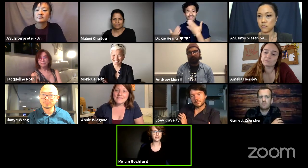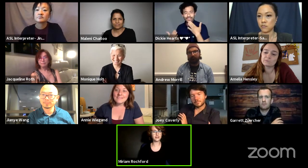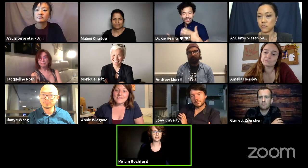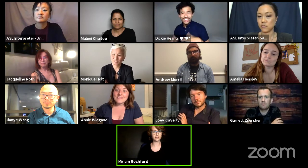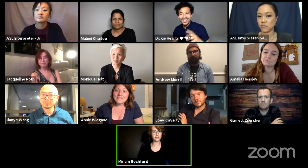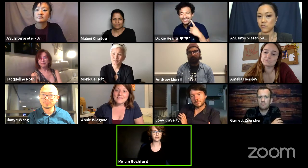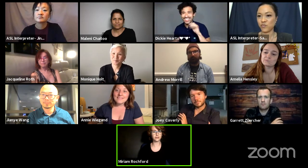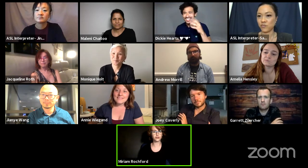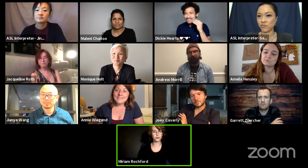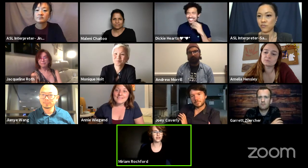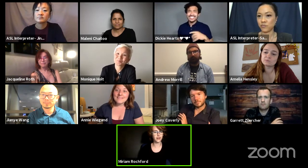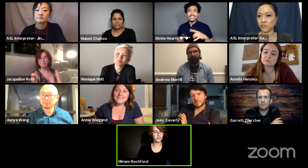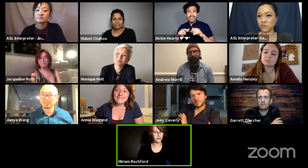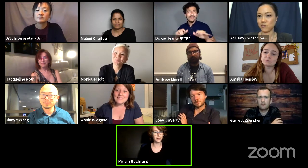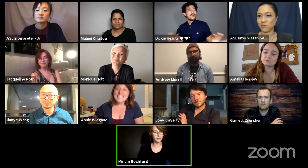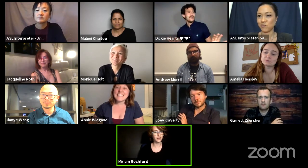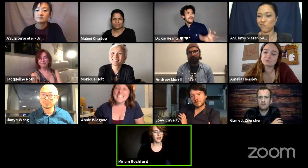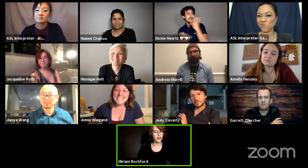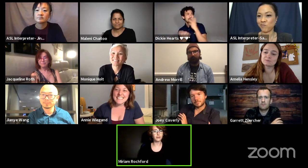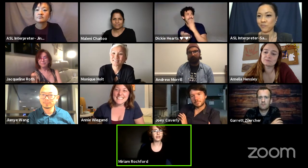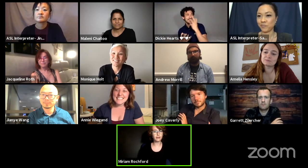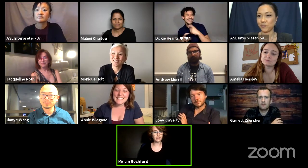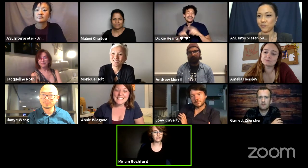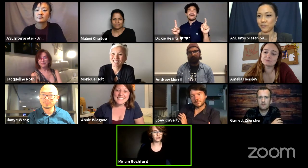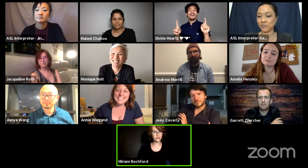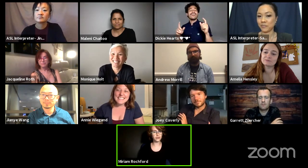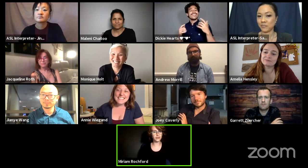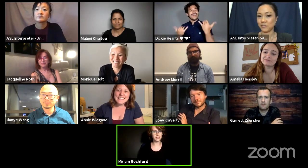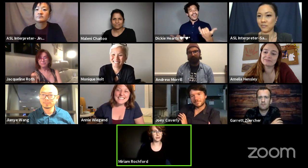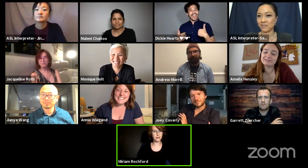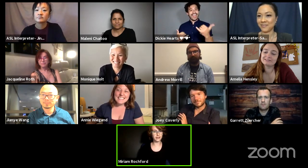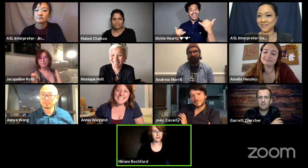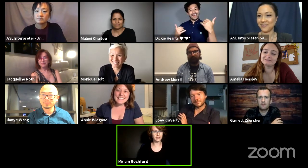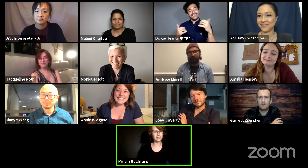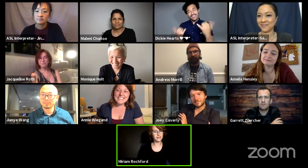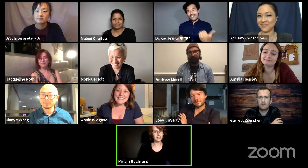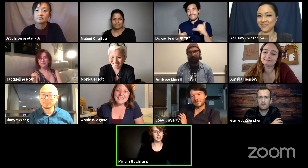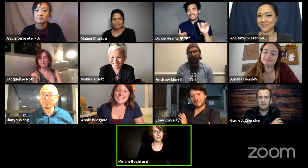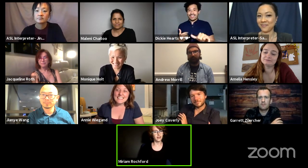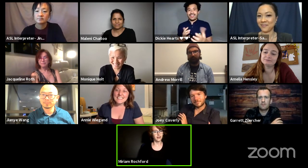these skills with a short time frame. I'm really grateful to this experience.